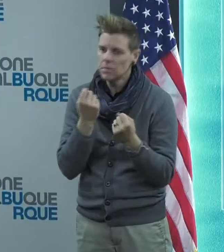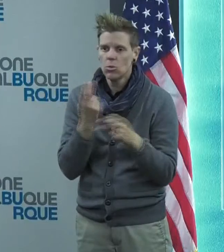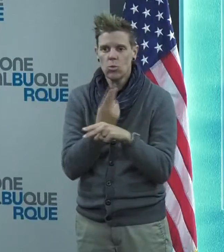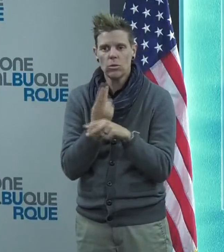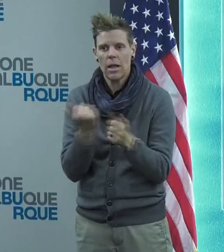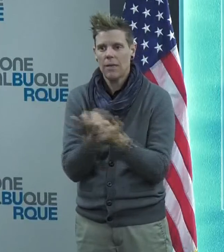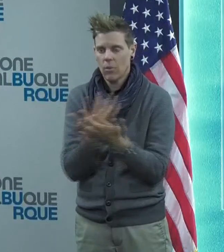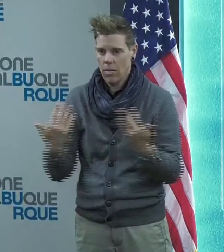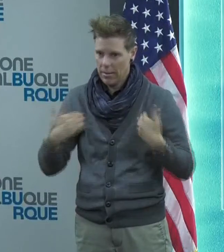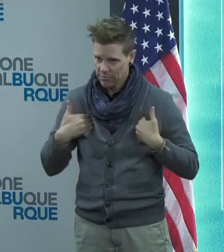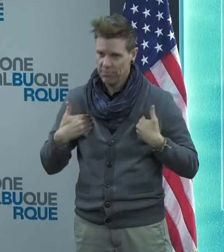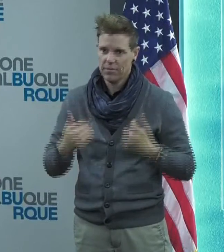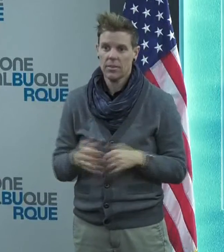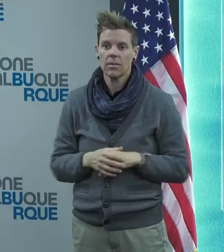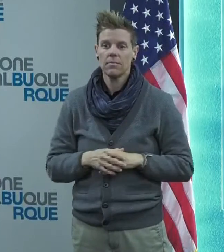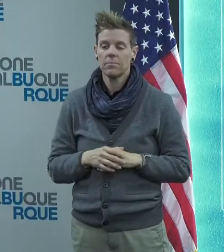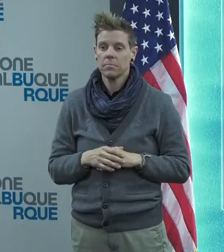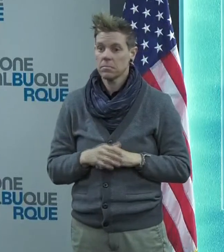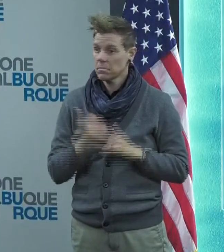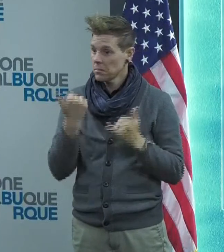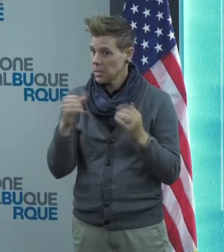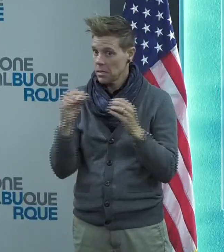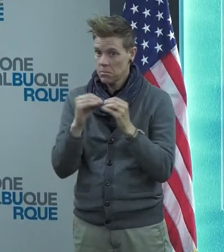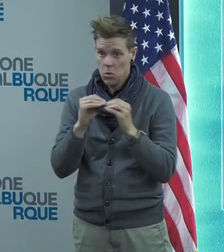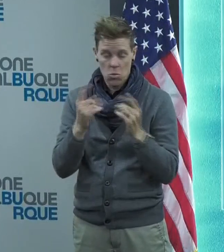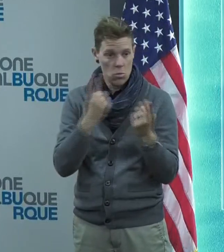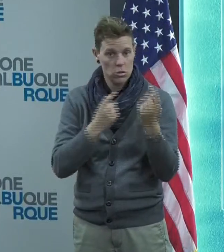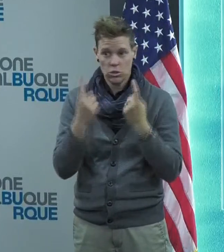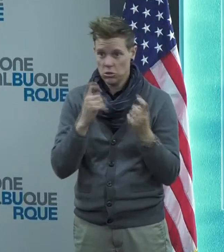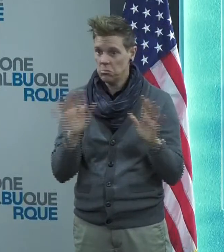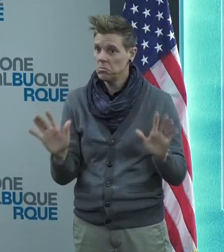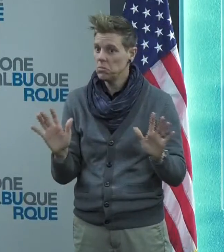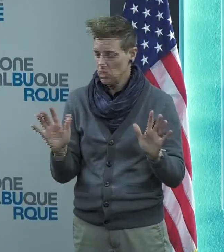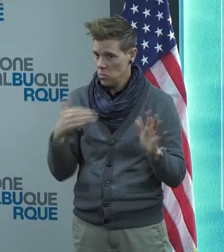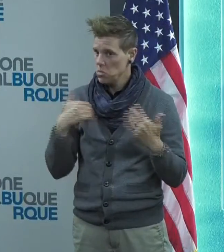Okay, and I think we don't have any more questions at this time, so we'll wrap it